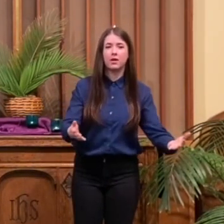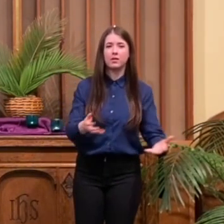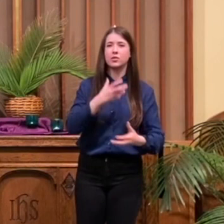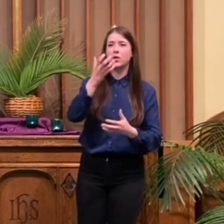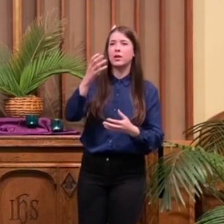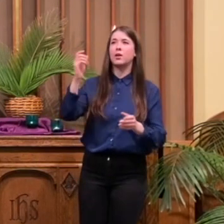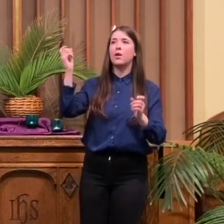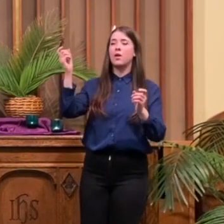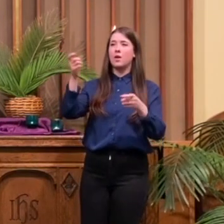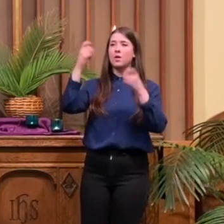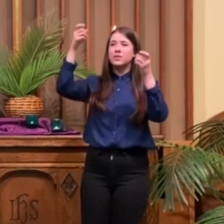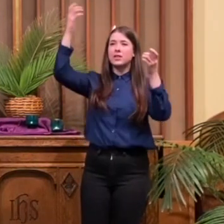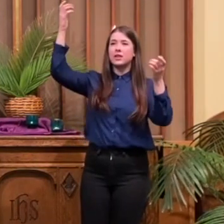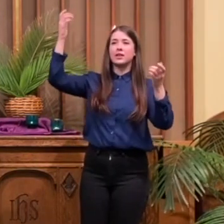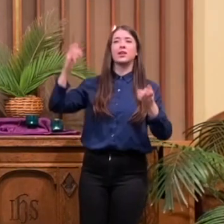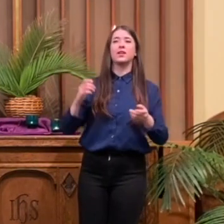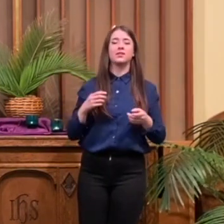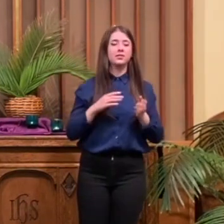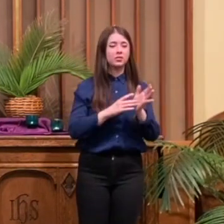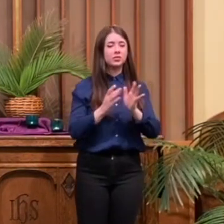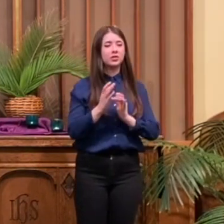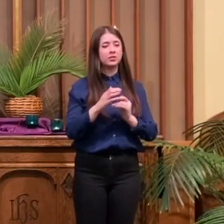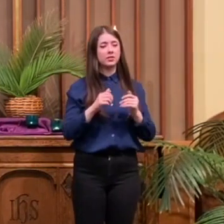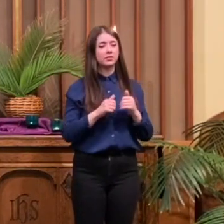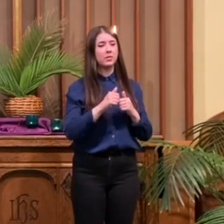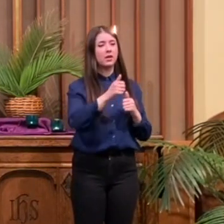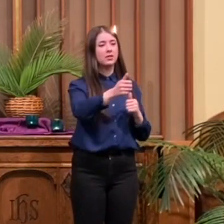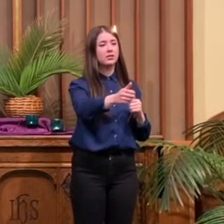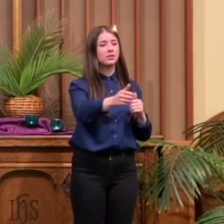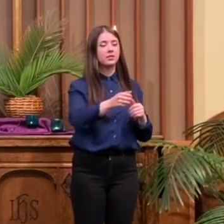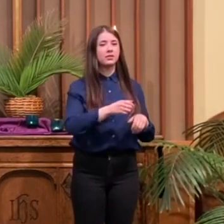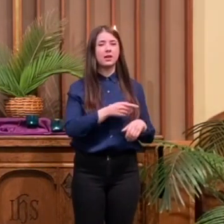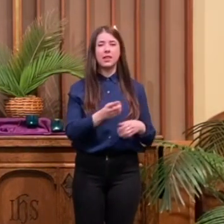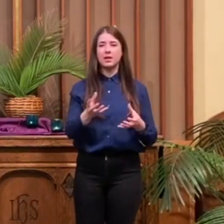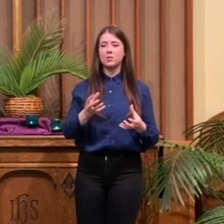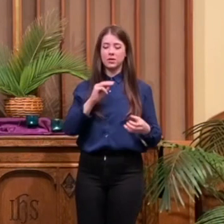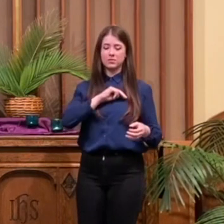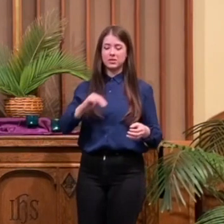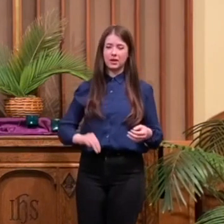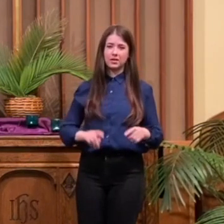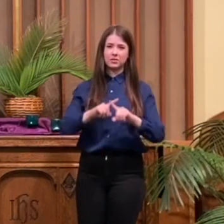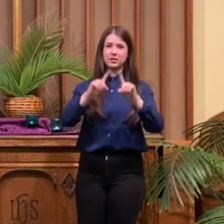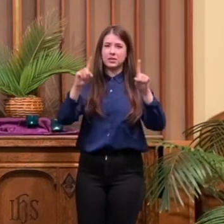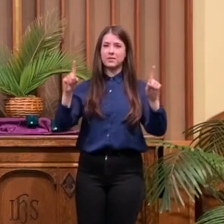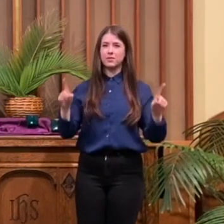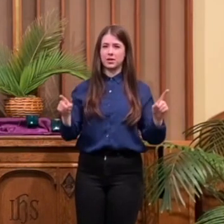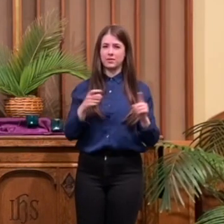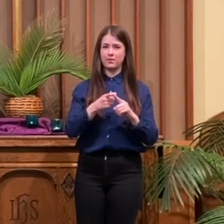passed. We know they were looking for a Messiah who is different from who you sent Jesus to